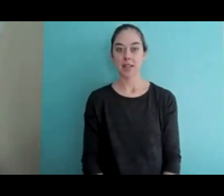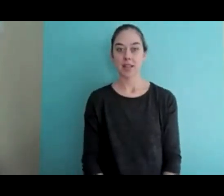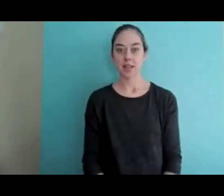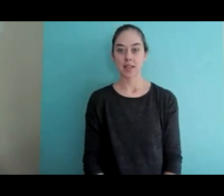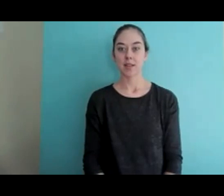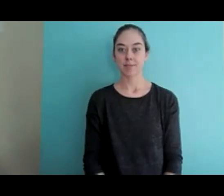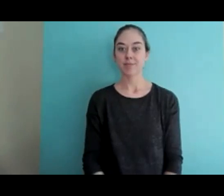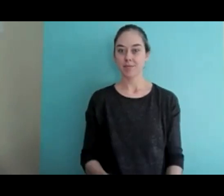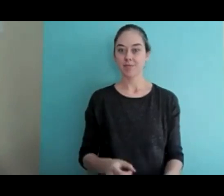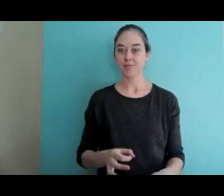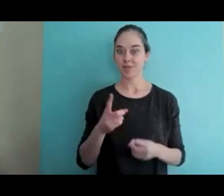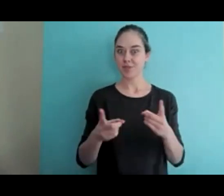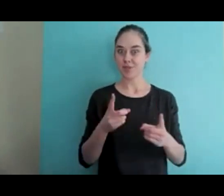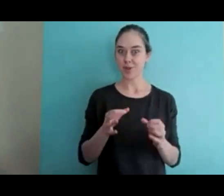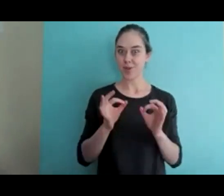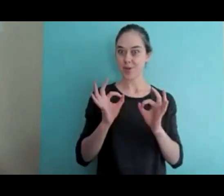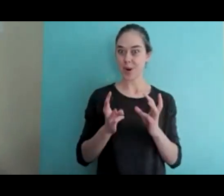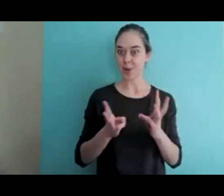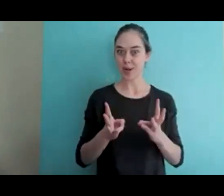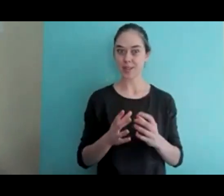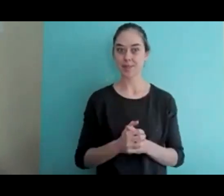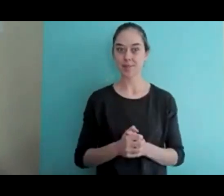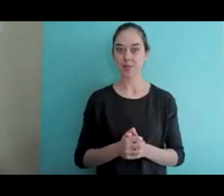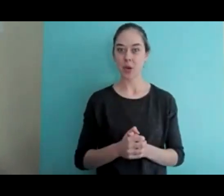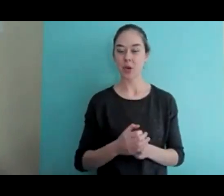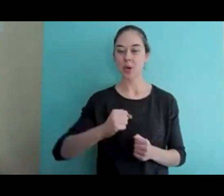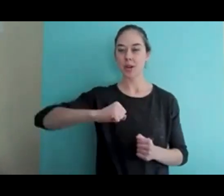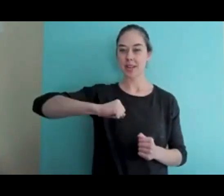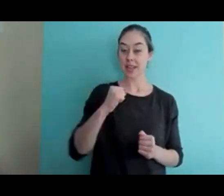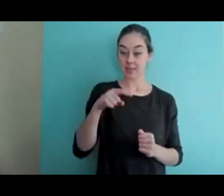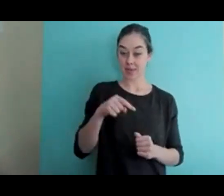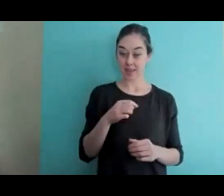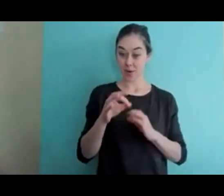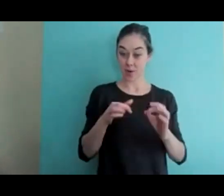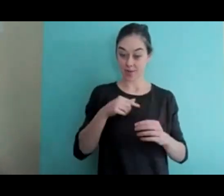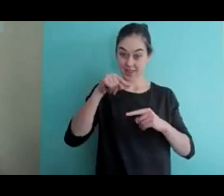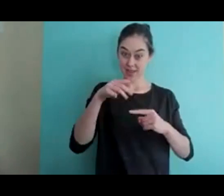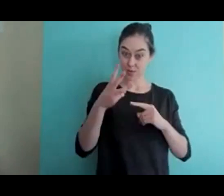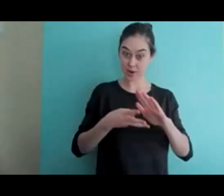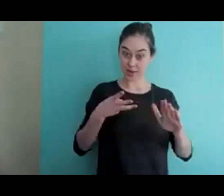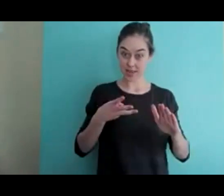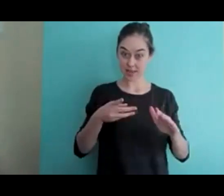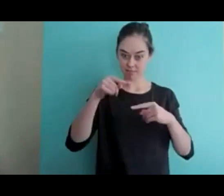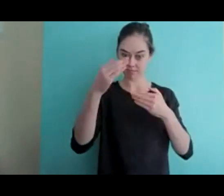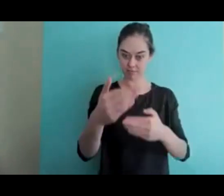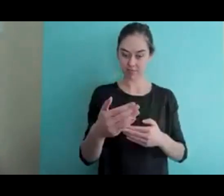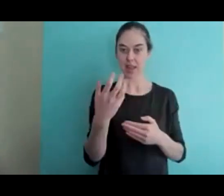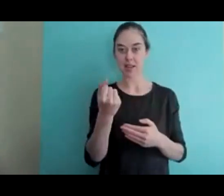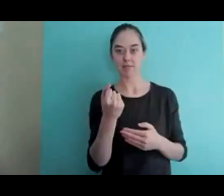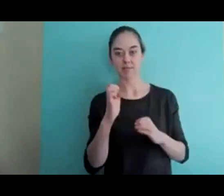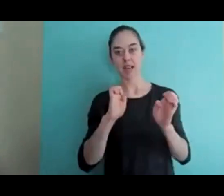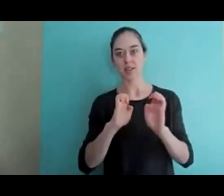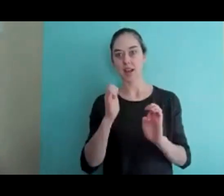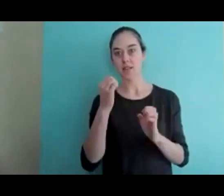And we're doing great. We keep this going for this week. 25 seconds, 7 seconds